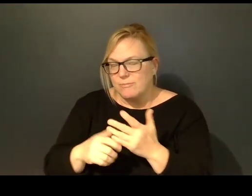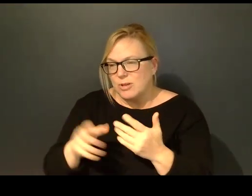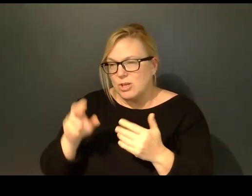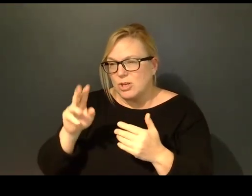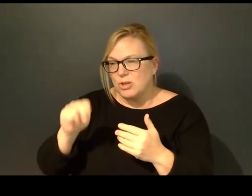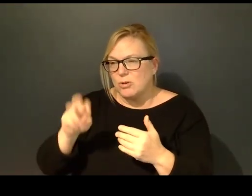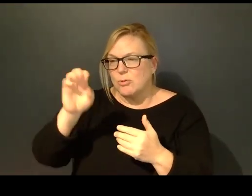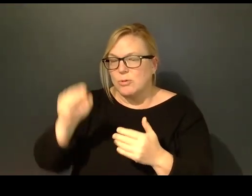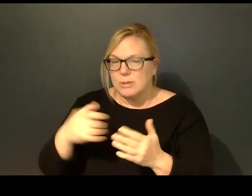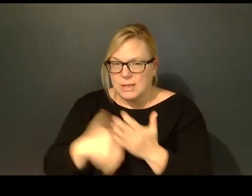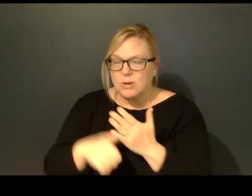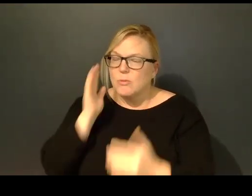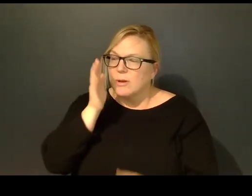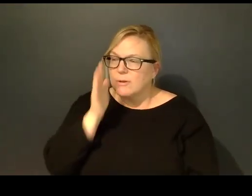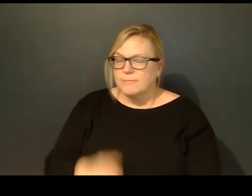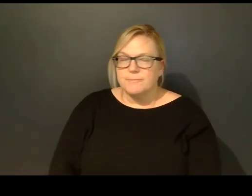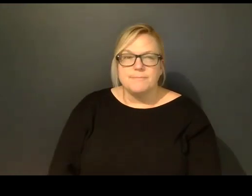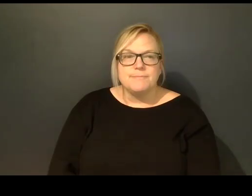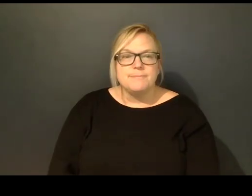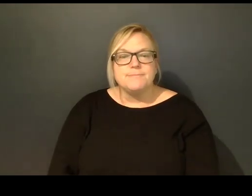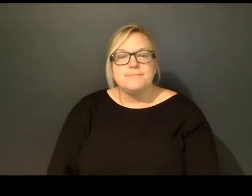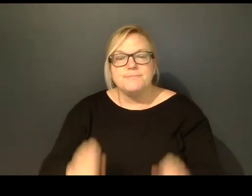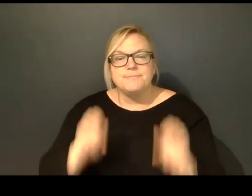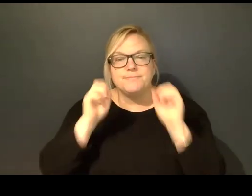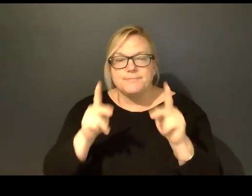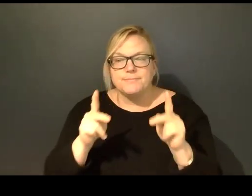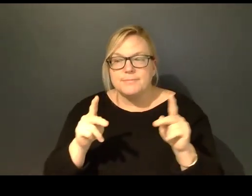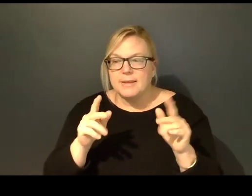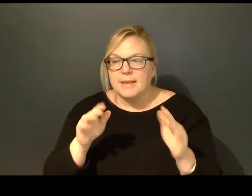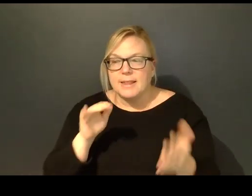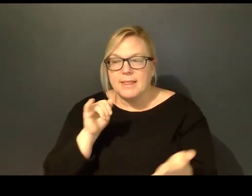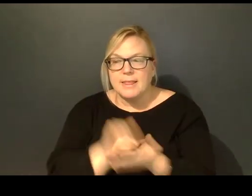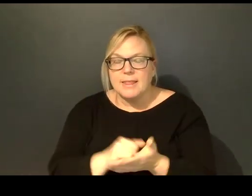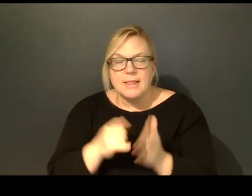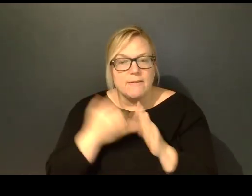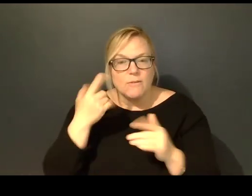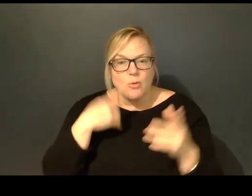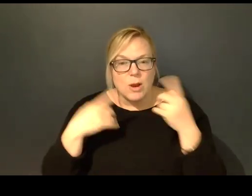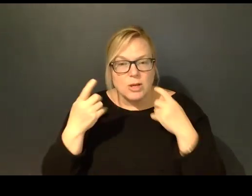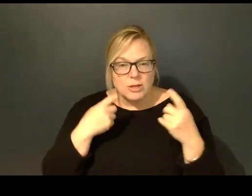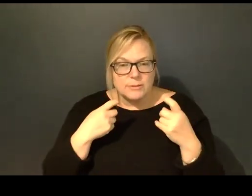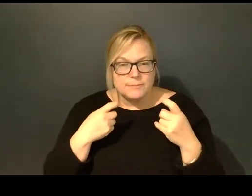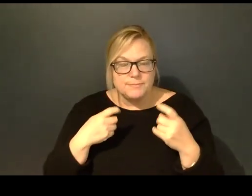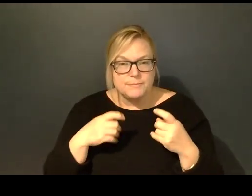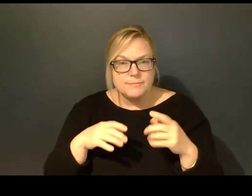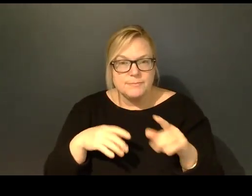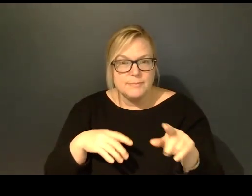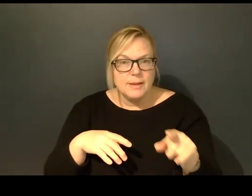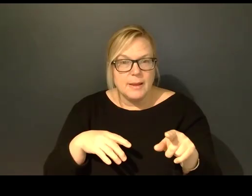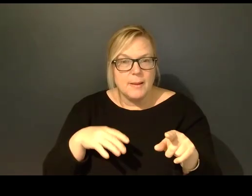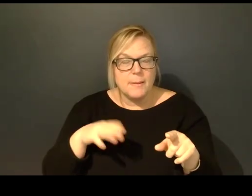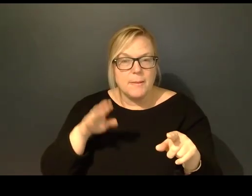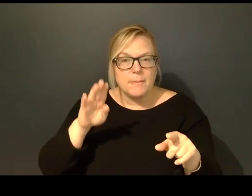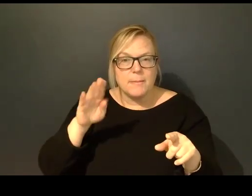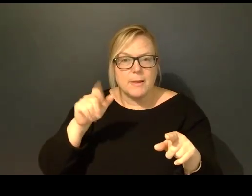Thank you, Milena. Yeah. That's it for questions. I do want to provide an opportunity, Blake, for you to revisit the